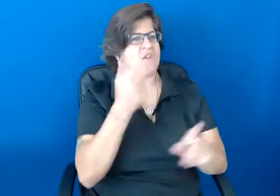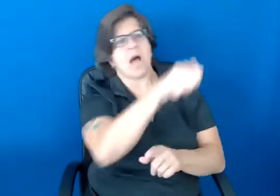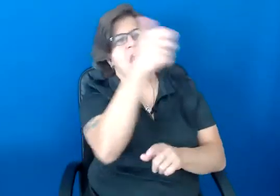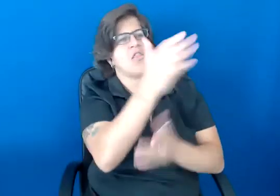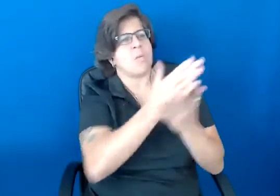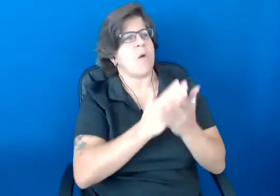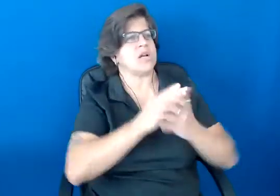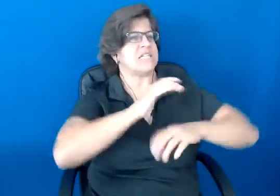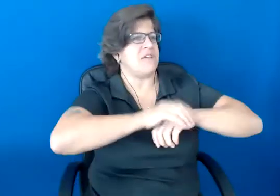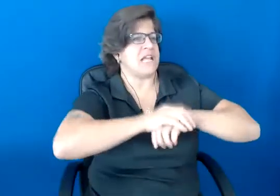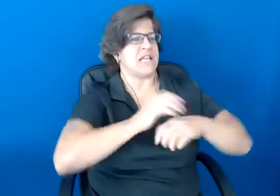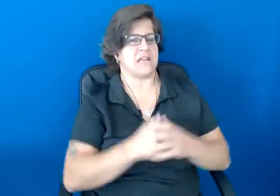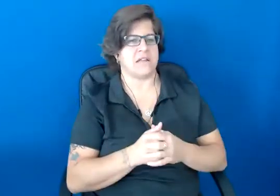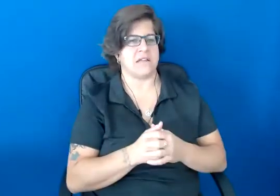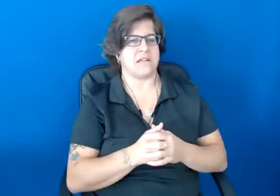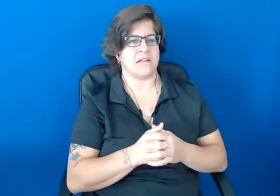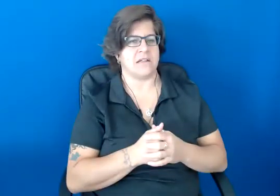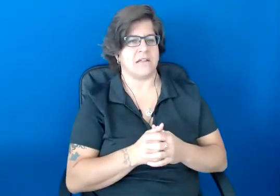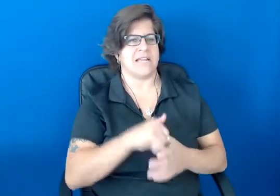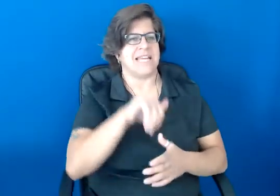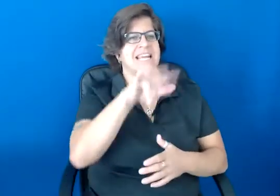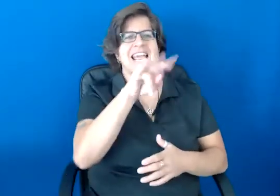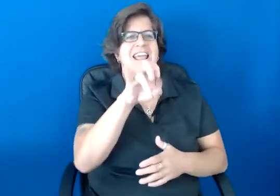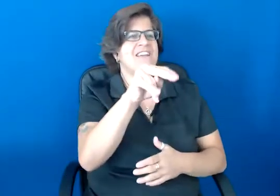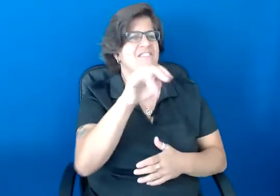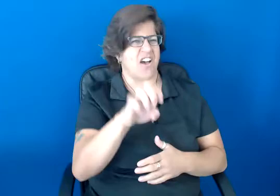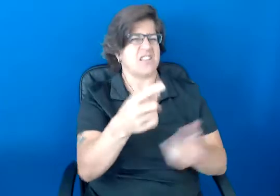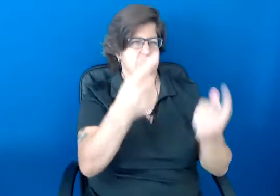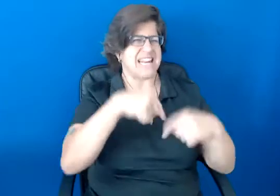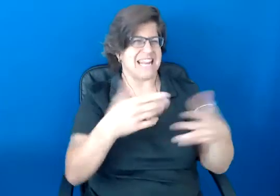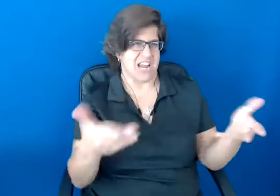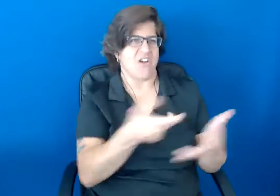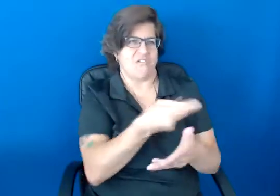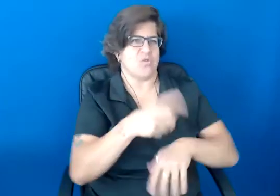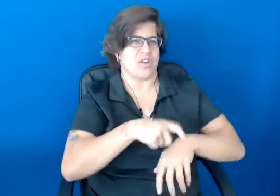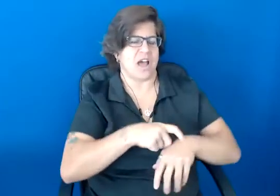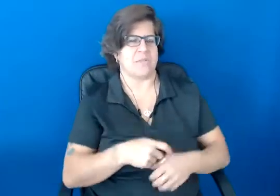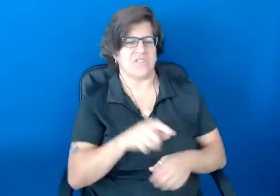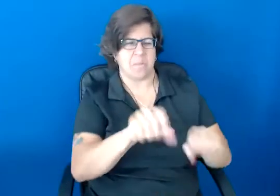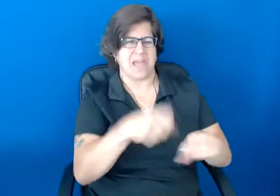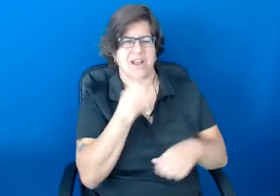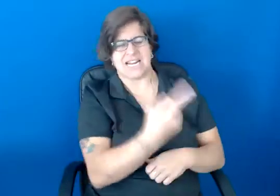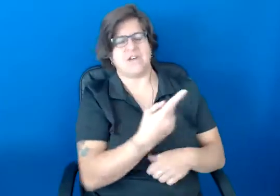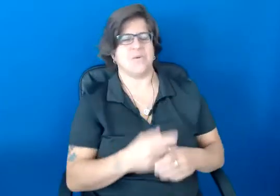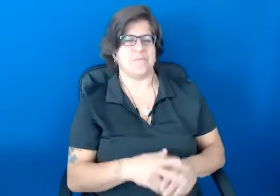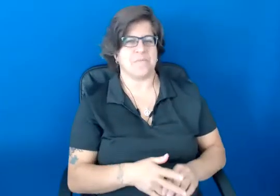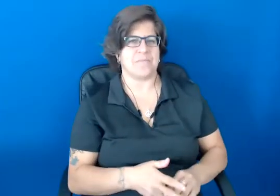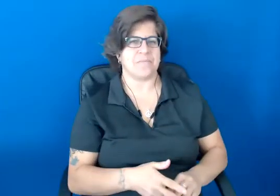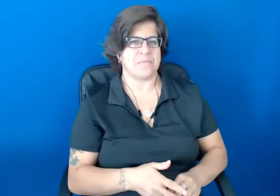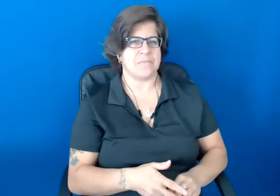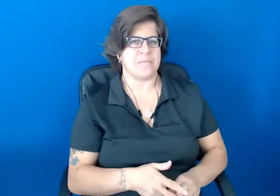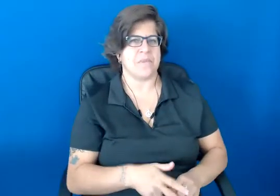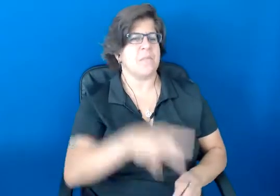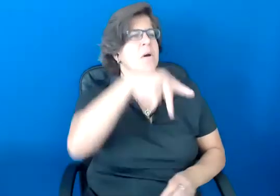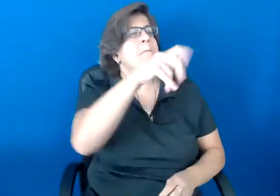well. So if anybody wants any tips, Yvonne's been over quite a few times, so she'll be able to tell you as well. But